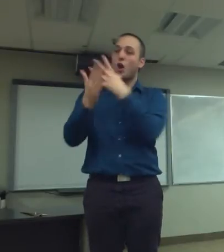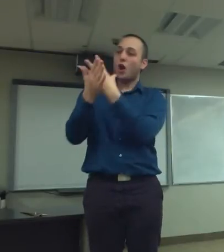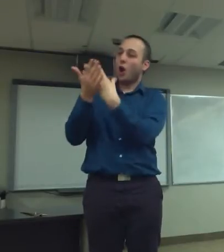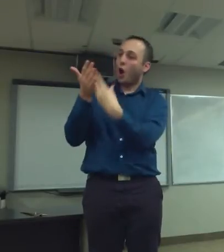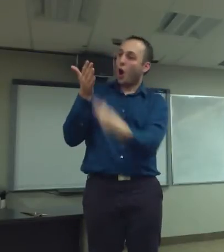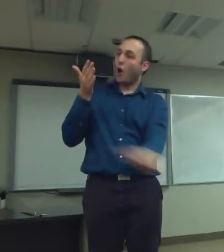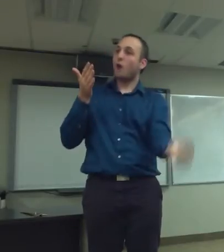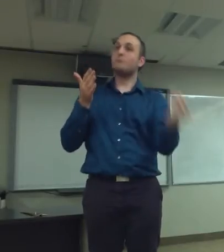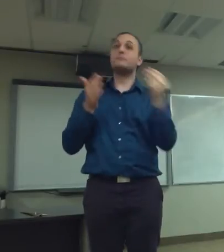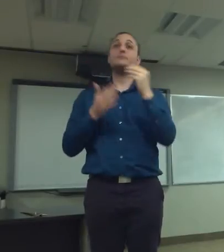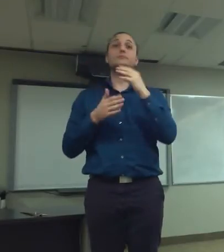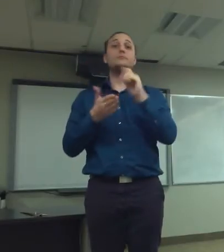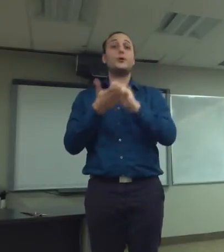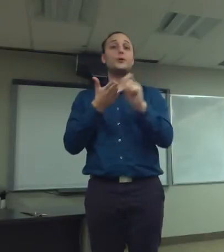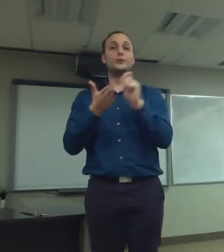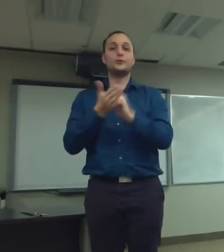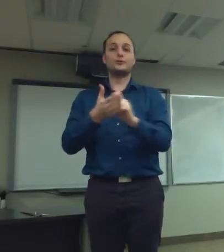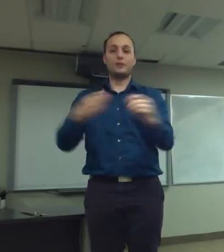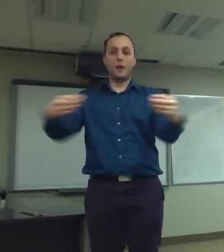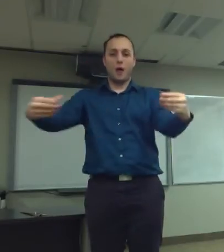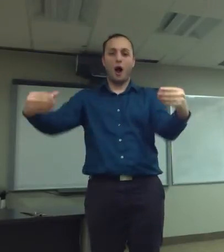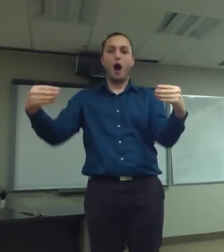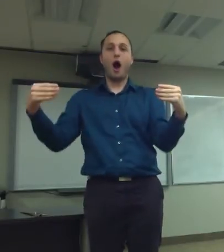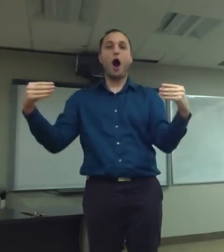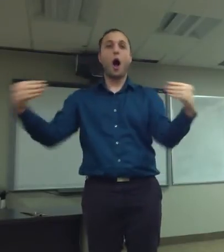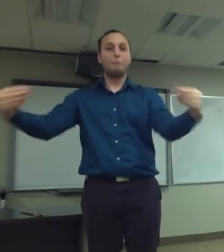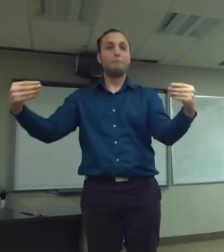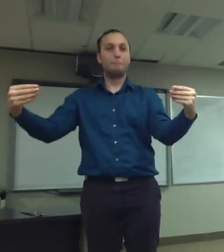coloring markers.